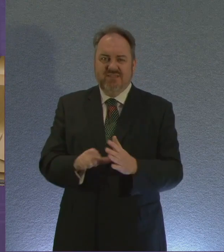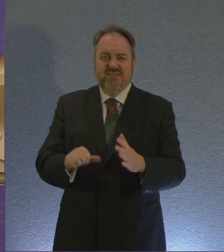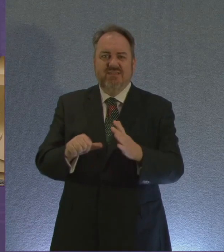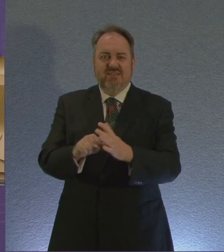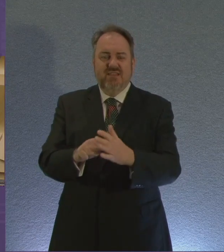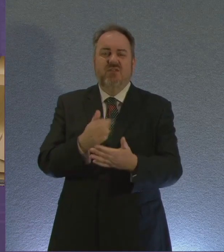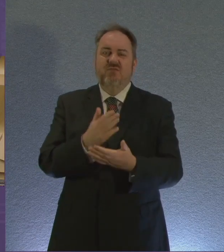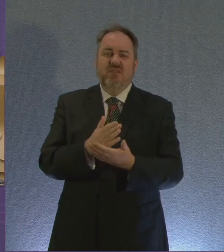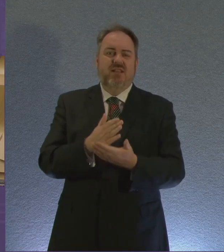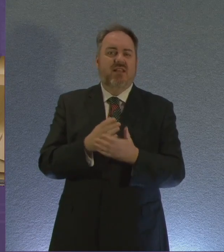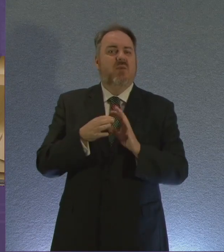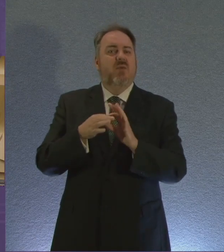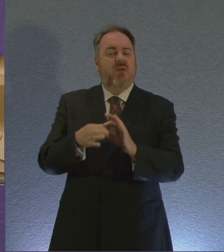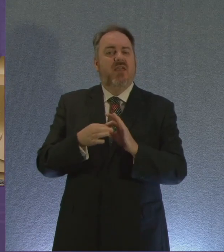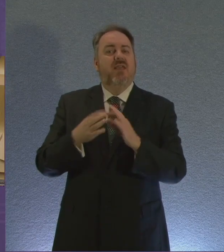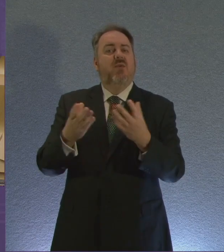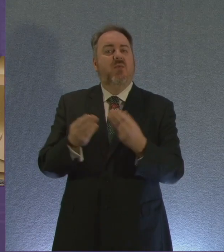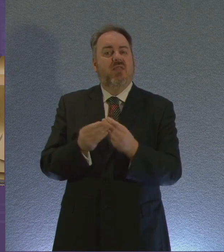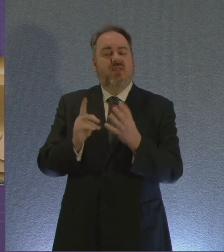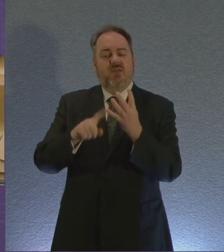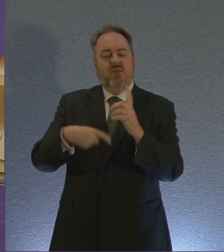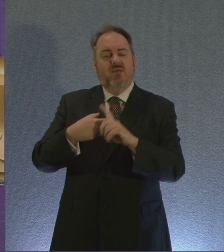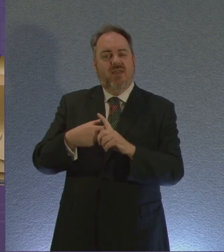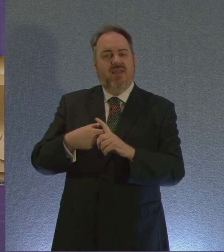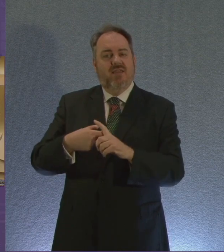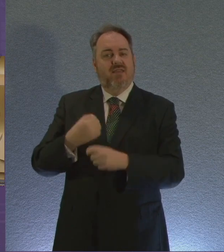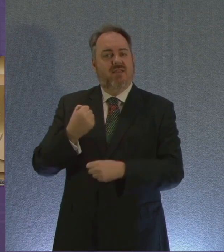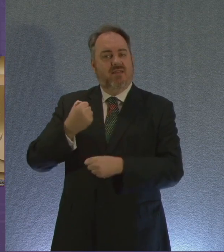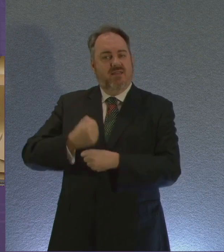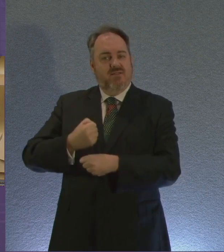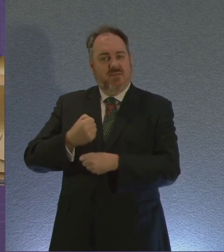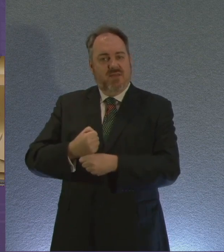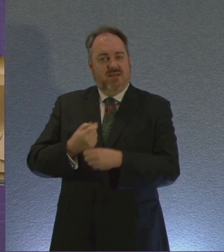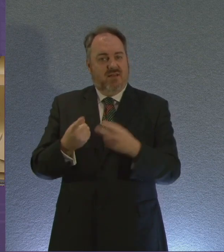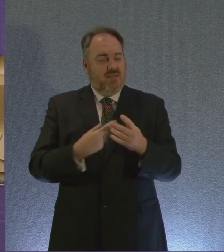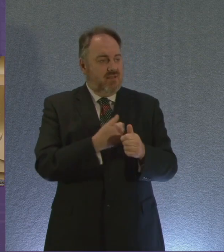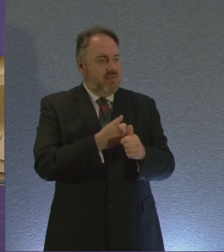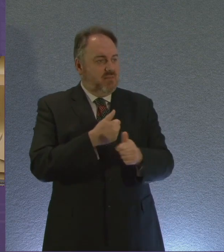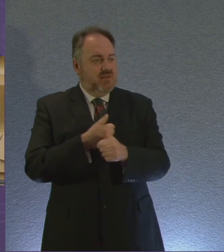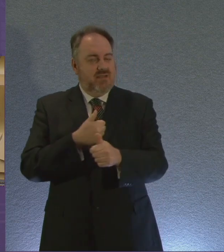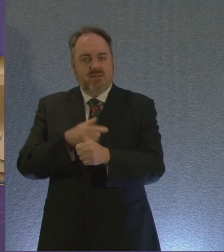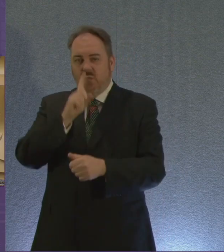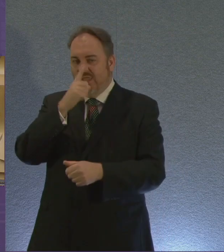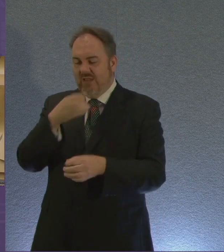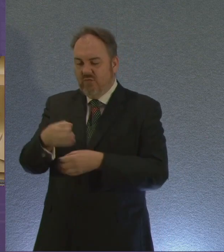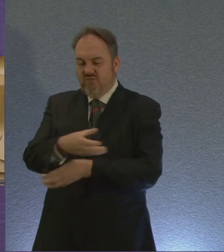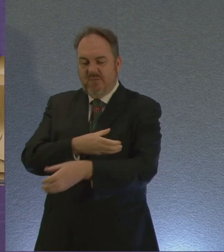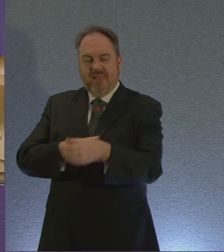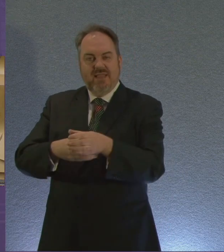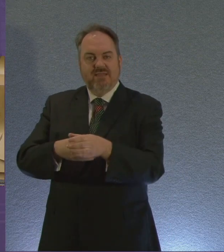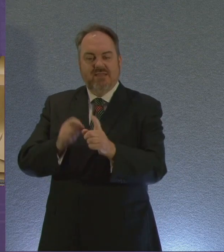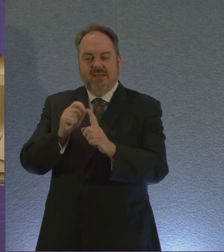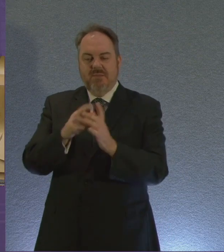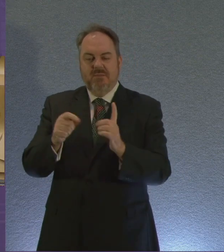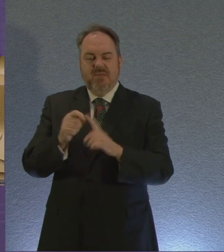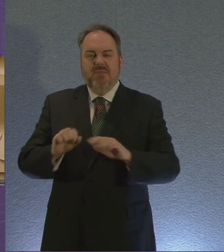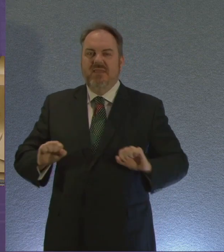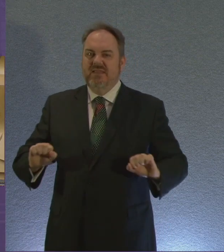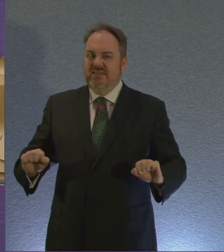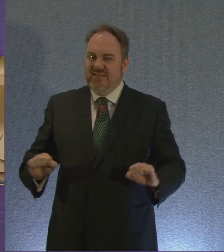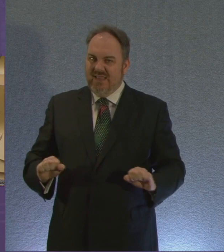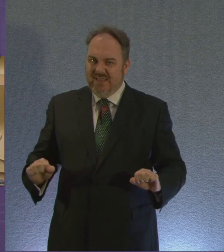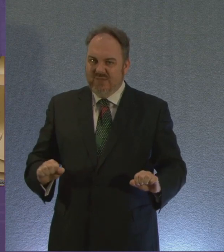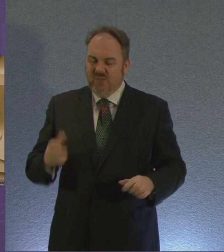UK Government and suppliers, there is another reason why we cannot go ahead with our replacement for PIP. We have been working hard